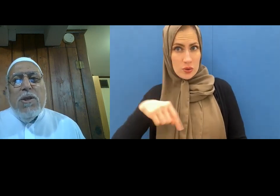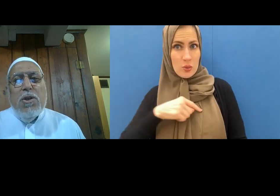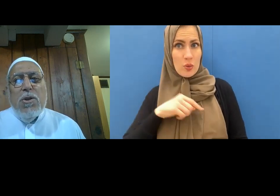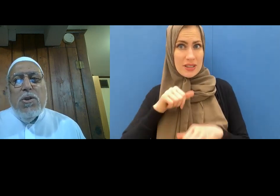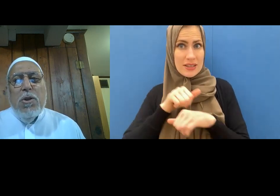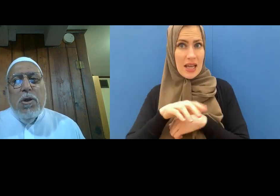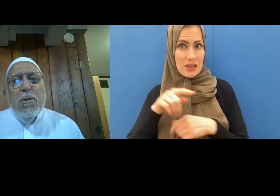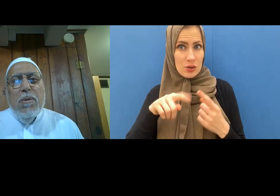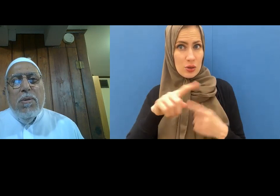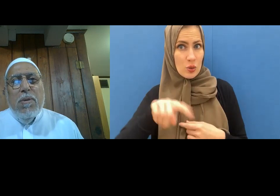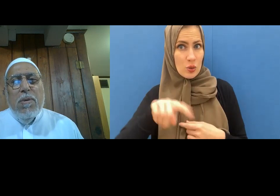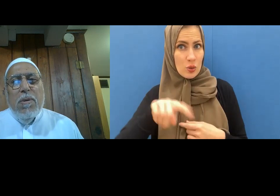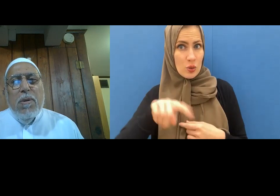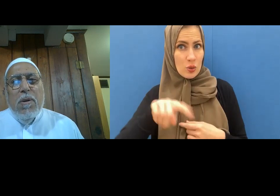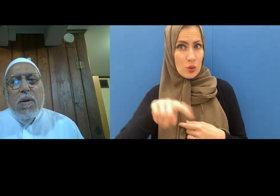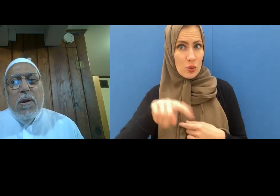as messengers to you.